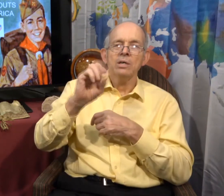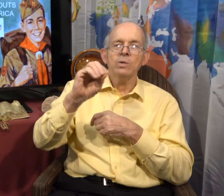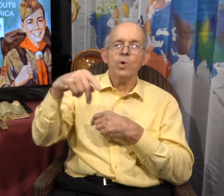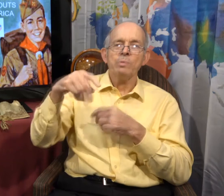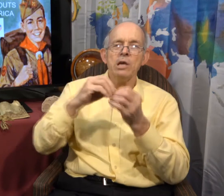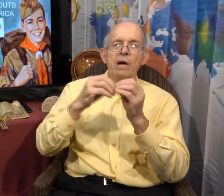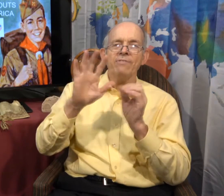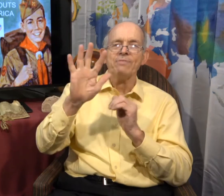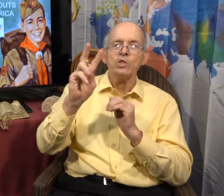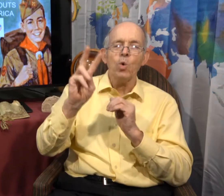Group number 52.